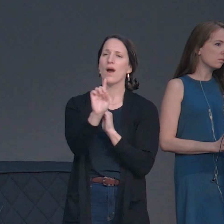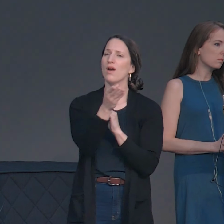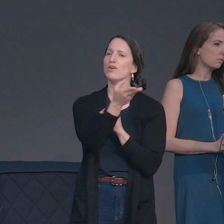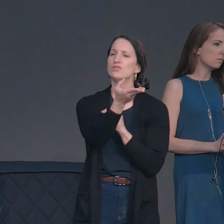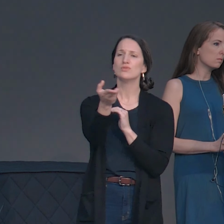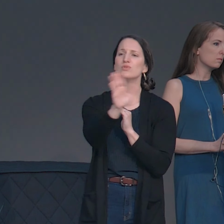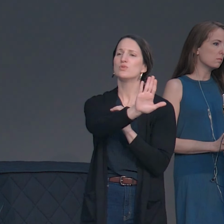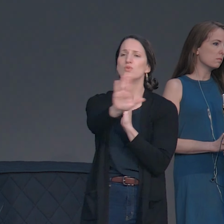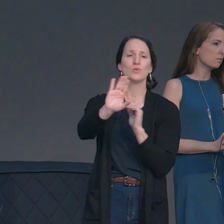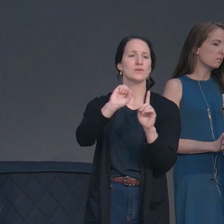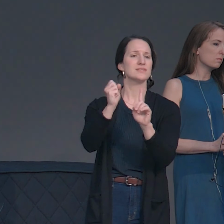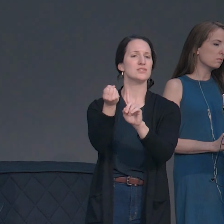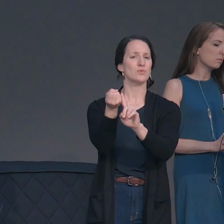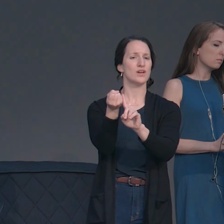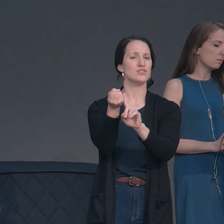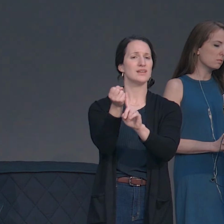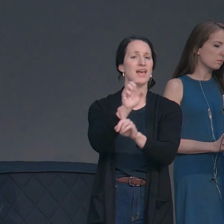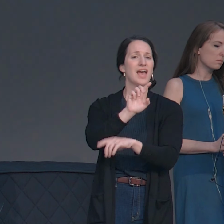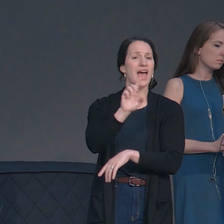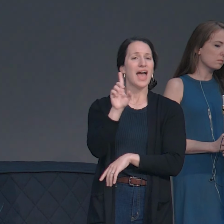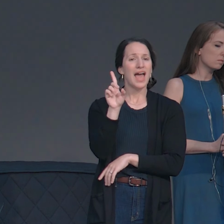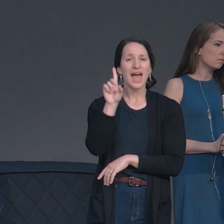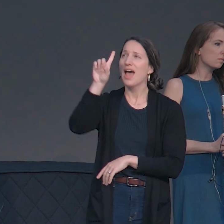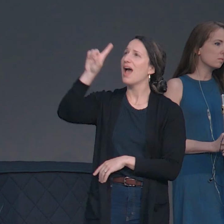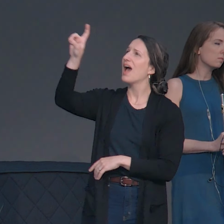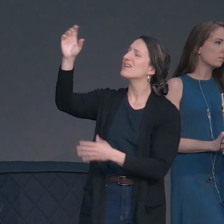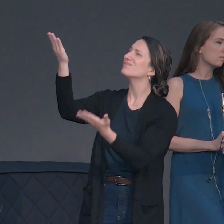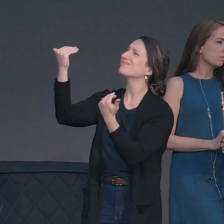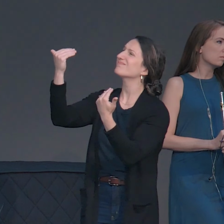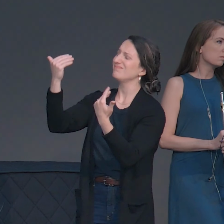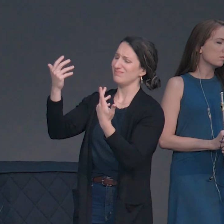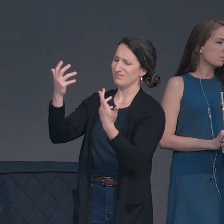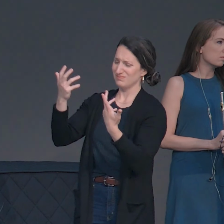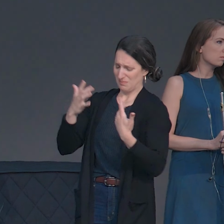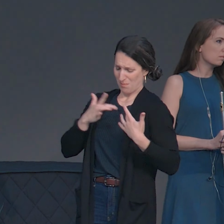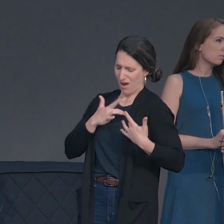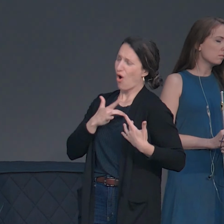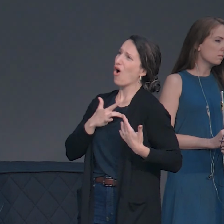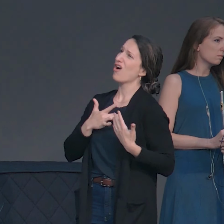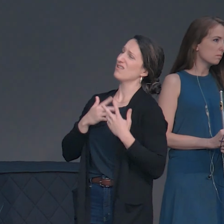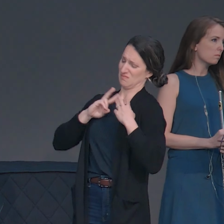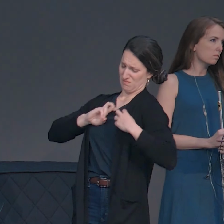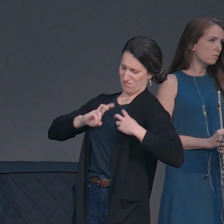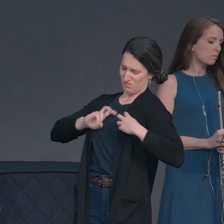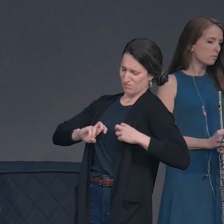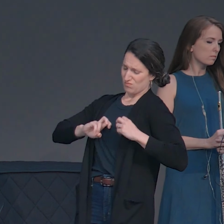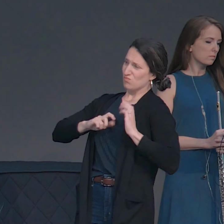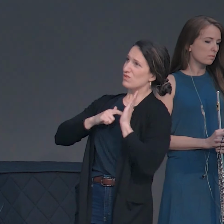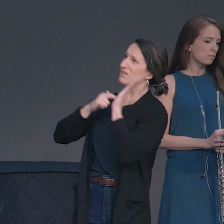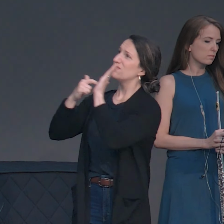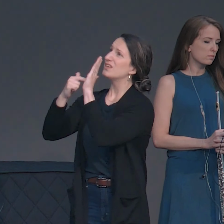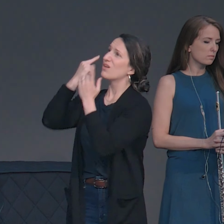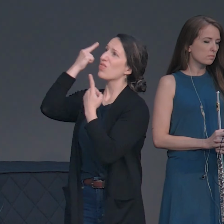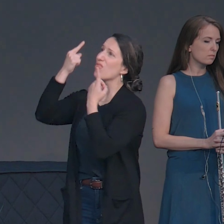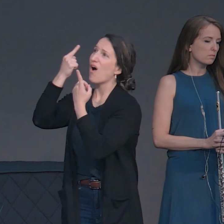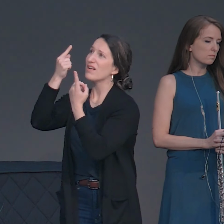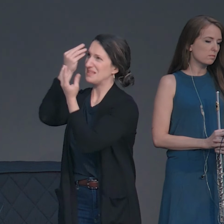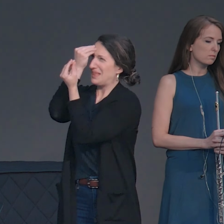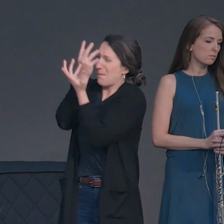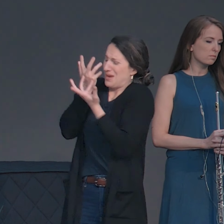all creation. Ask God to search your heart, to try you, to reveal your thoughts, and to make known to you